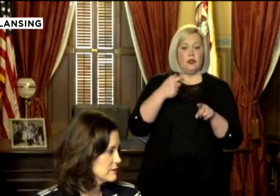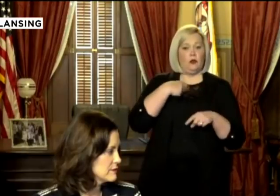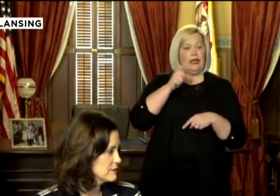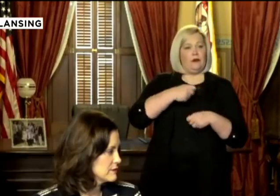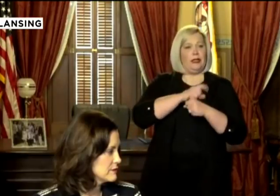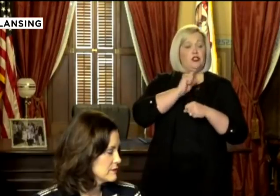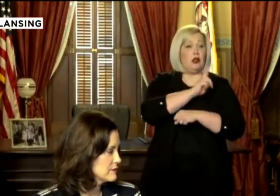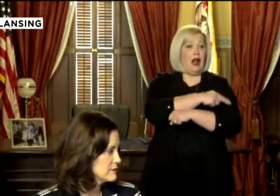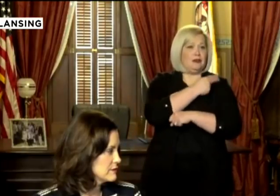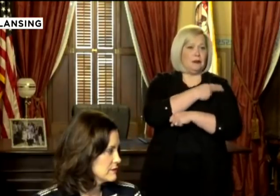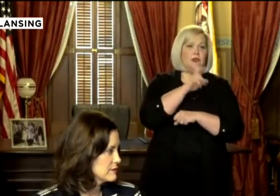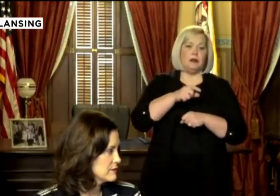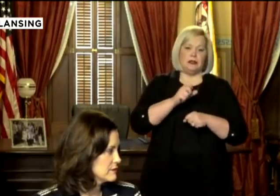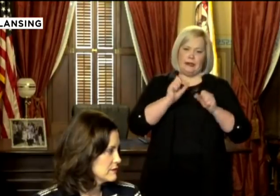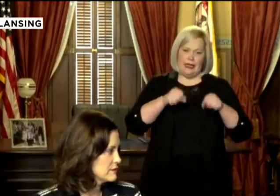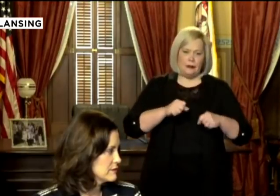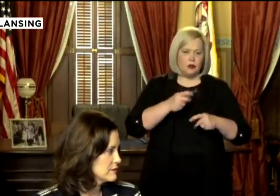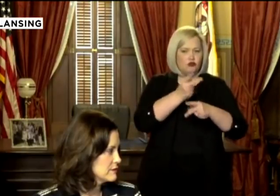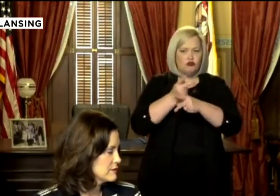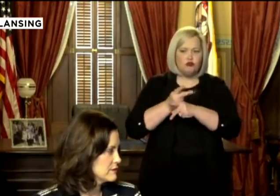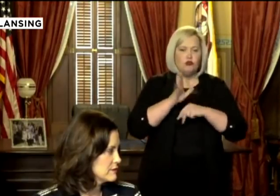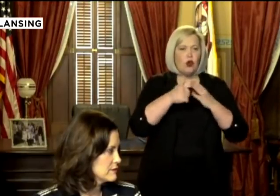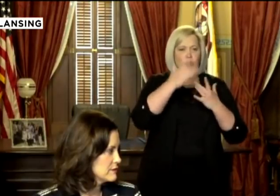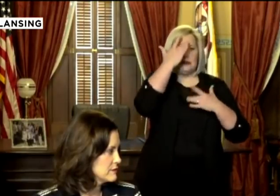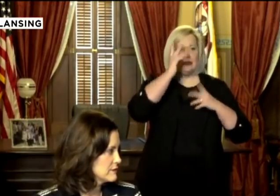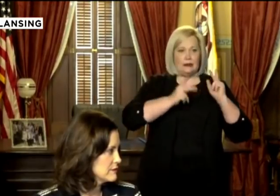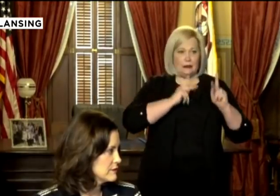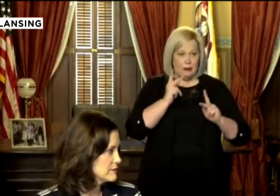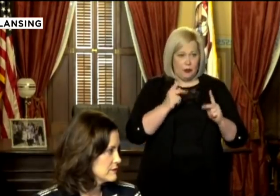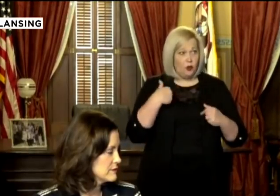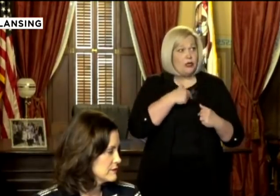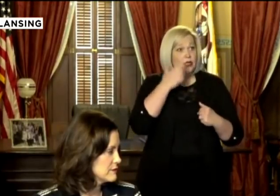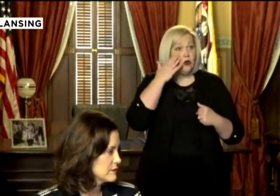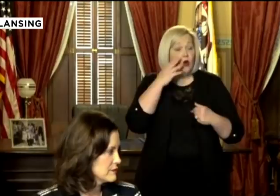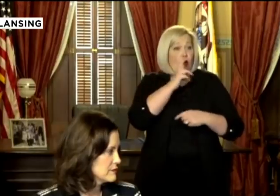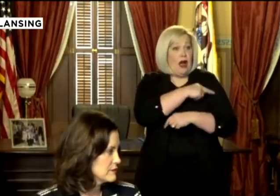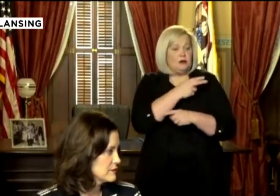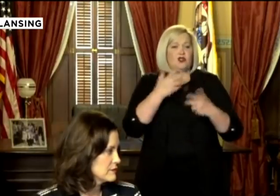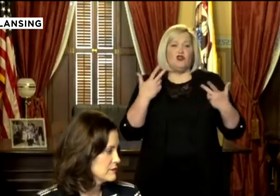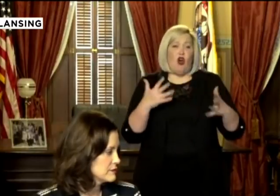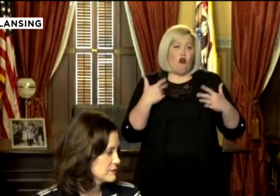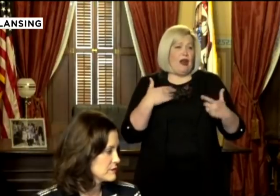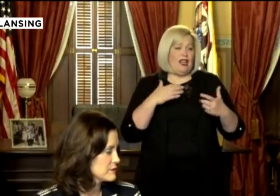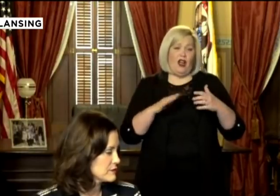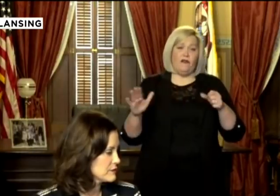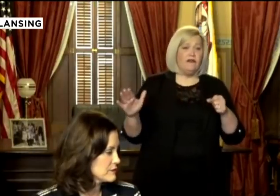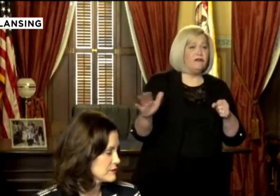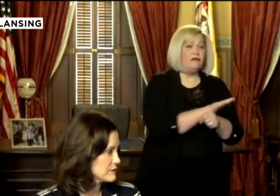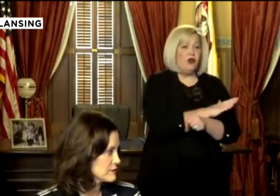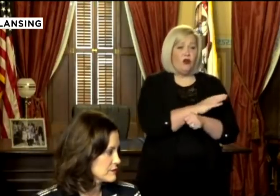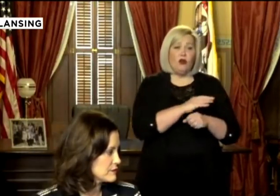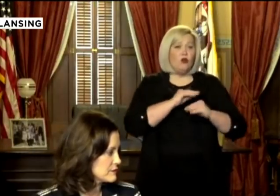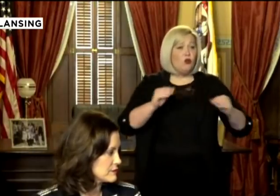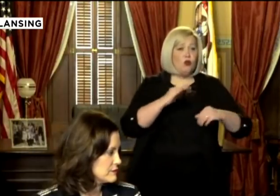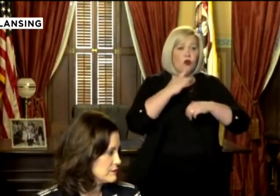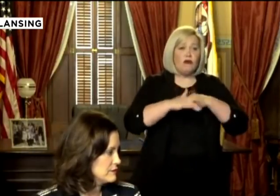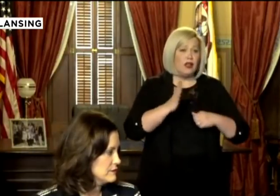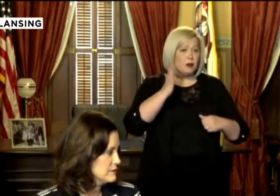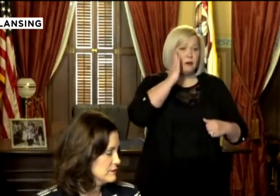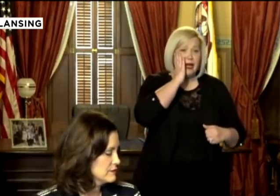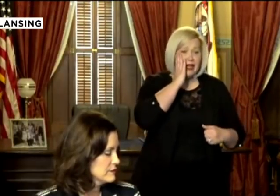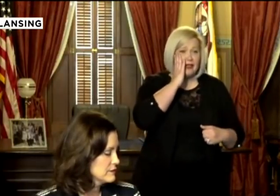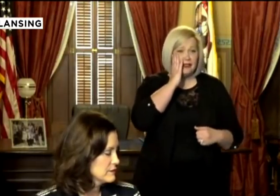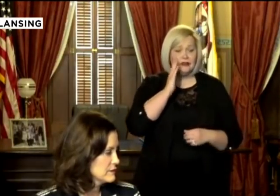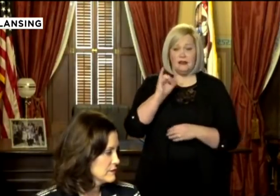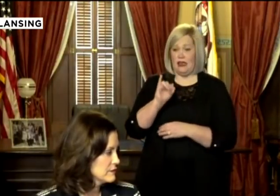We know that many of our hospitals on the front lines taking care of patients are at capacity right now. Intensive care units